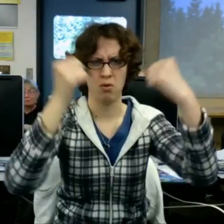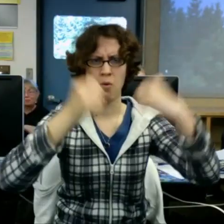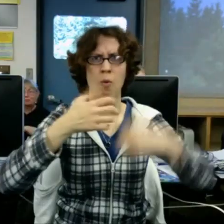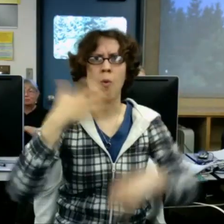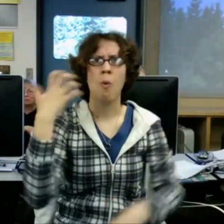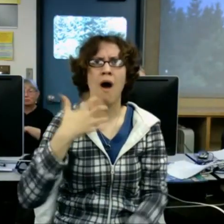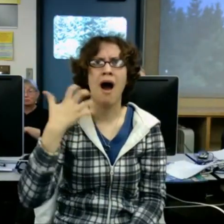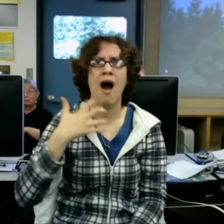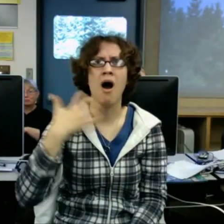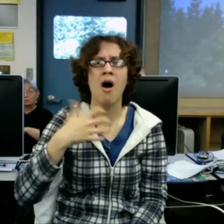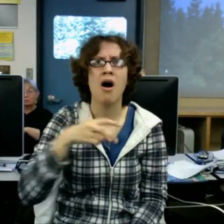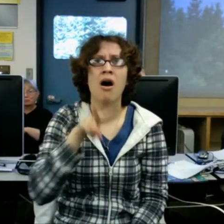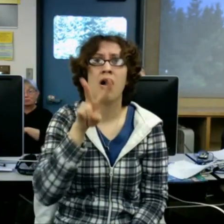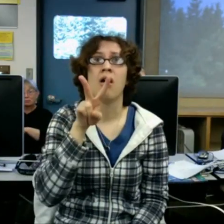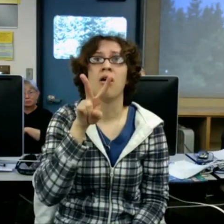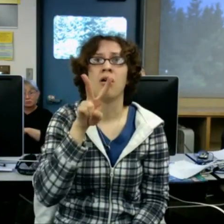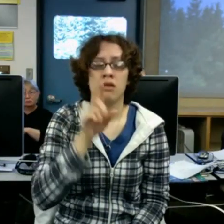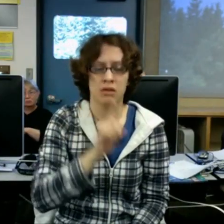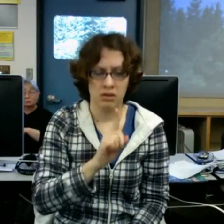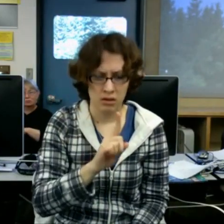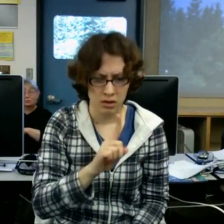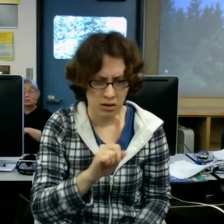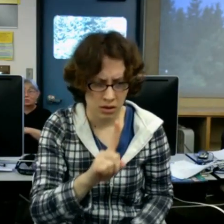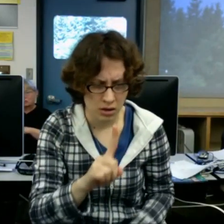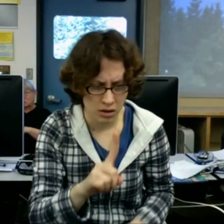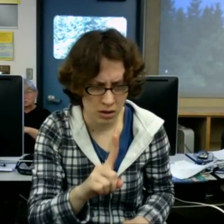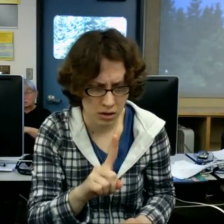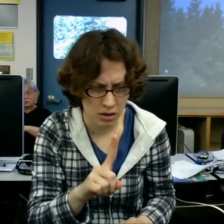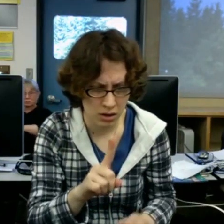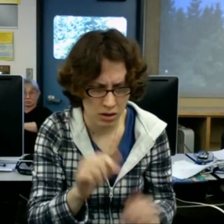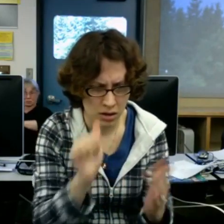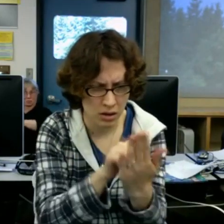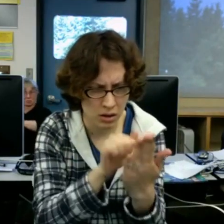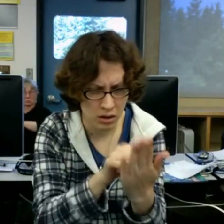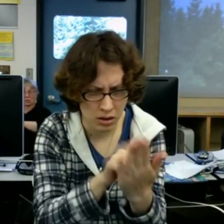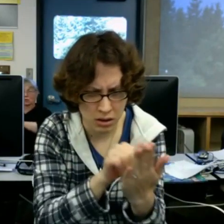castle. Wow. It was awesome. He walked forward, knocked on the door,